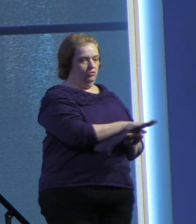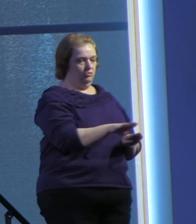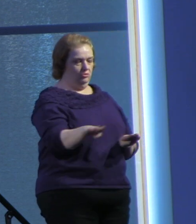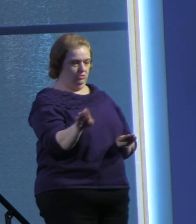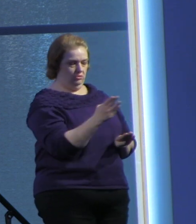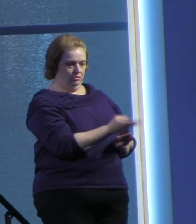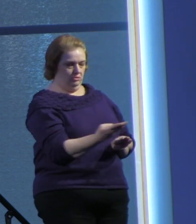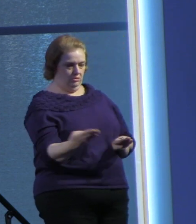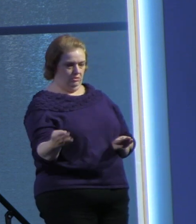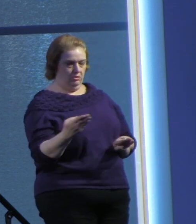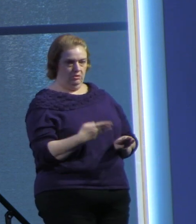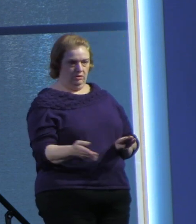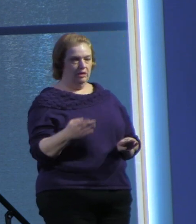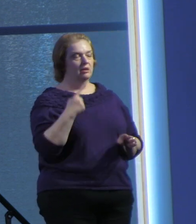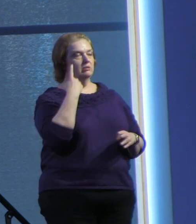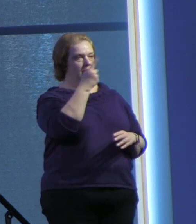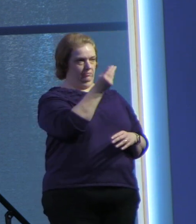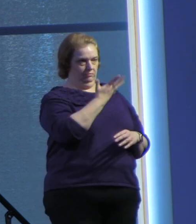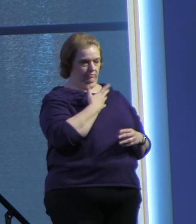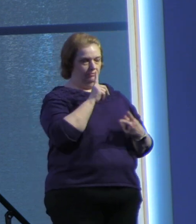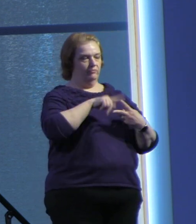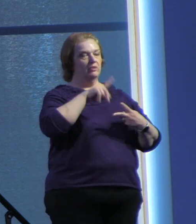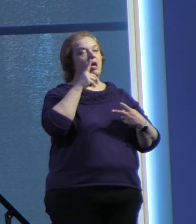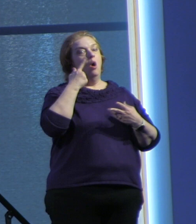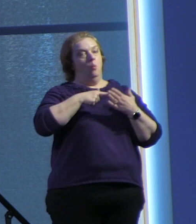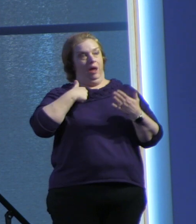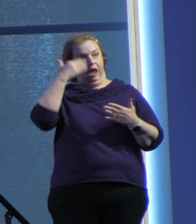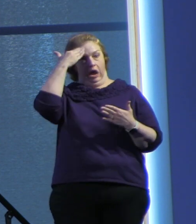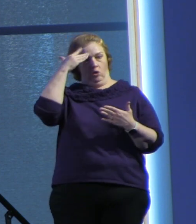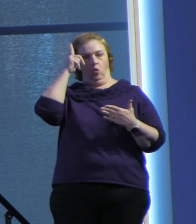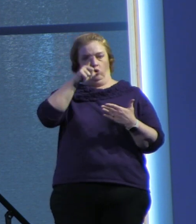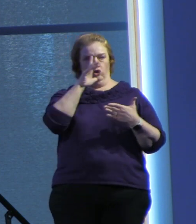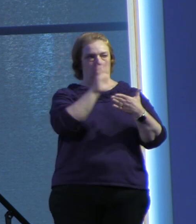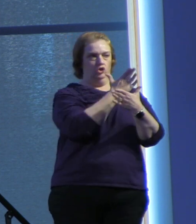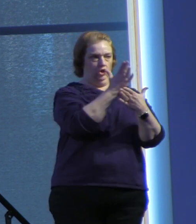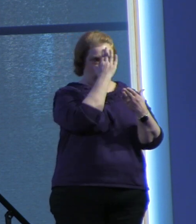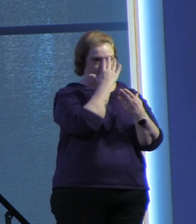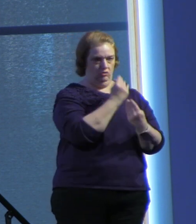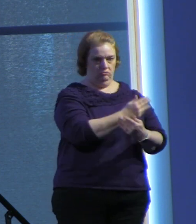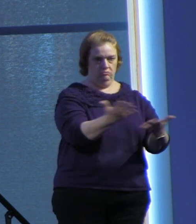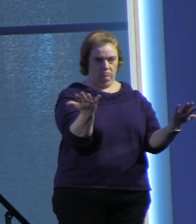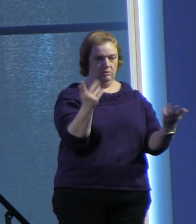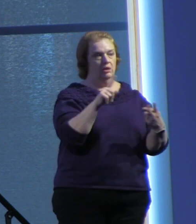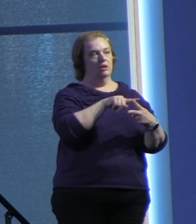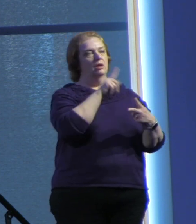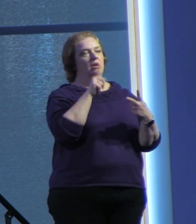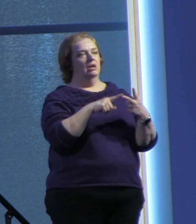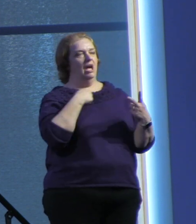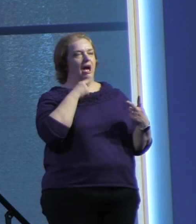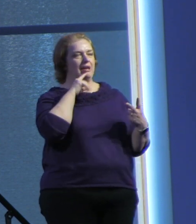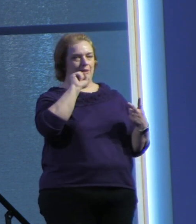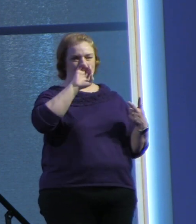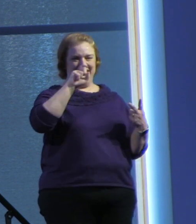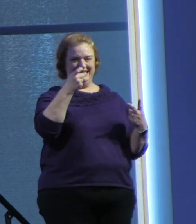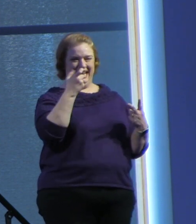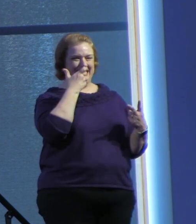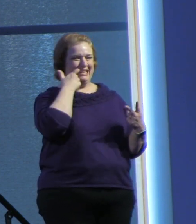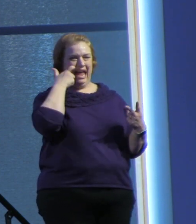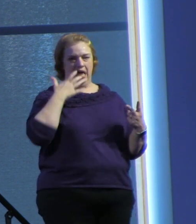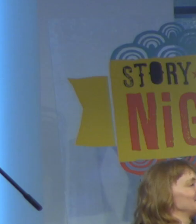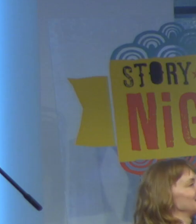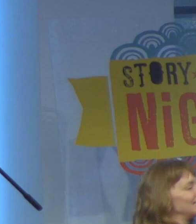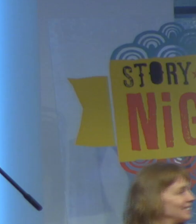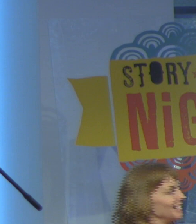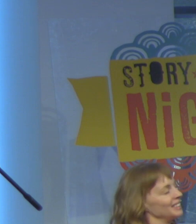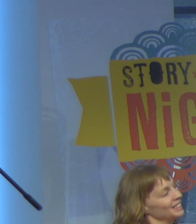should share my knowledge, and the other was that I am a sex addict.